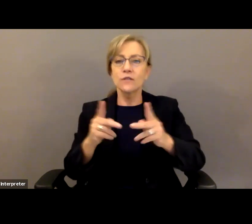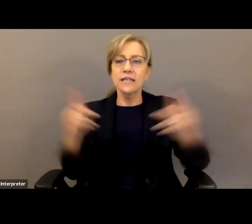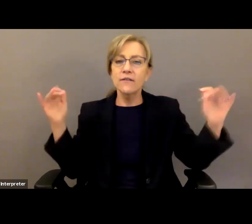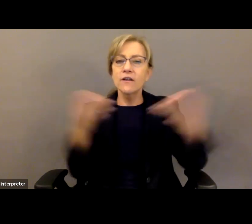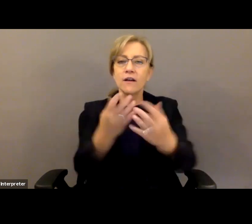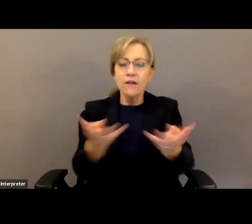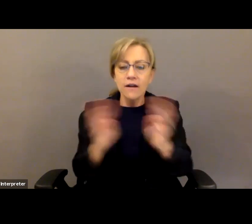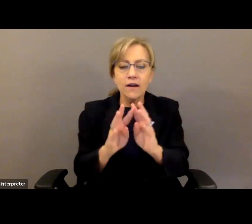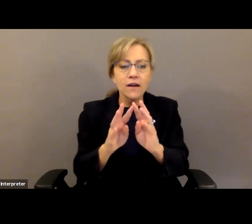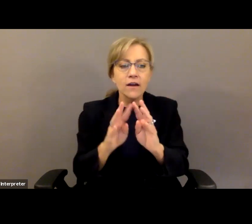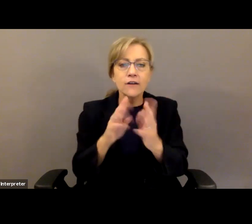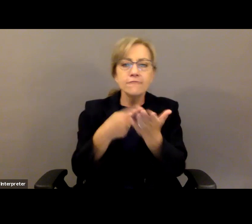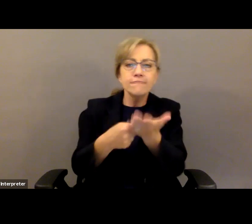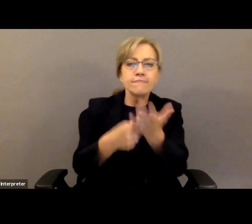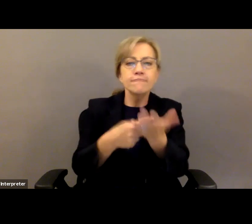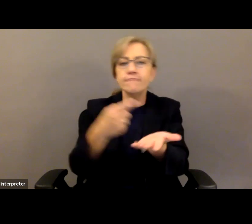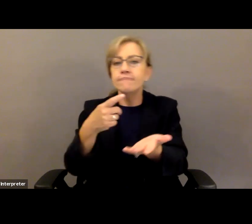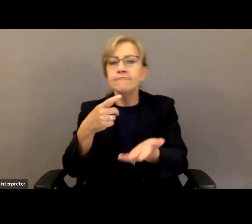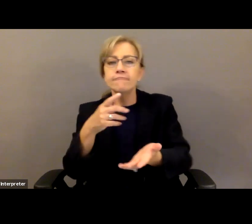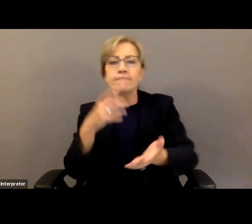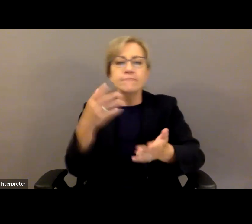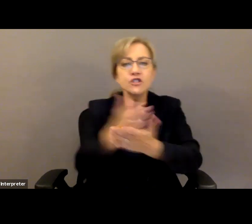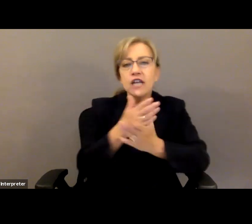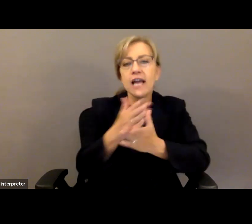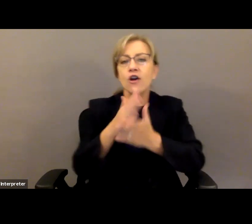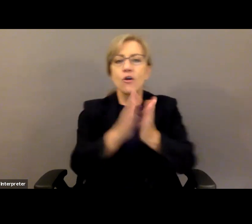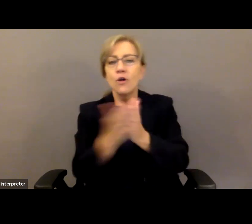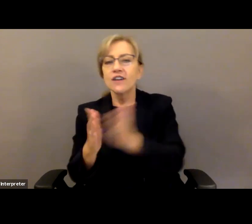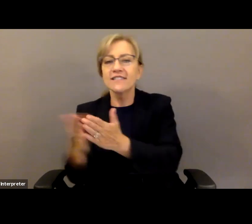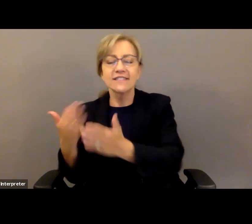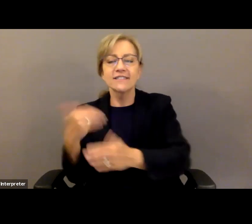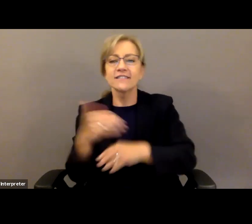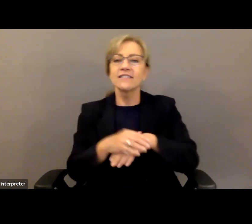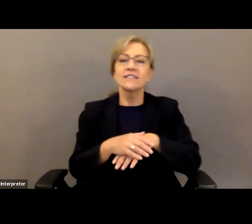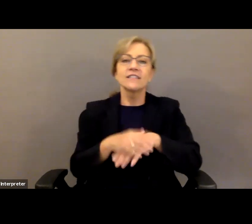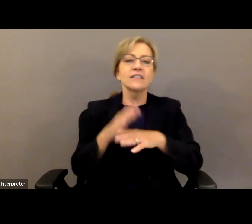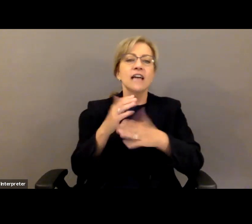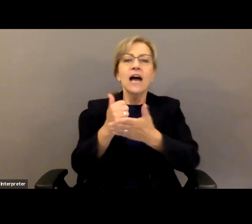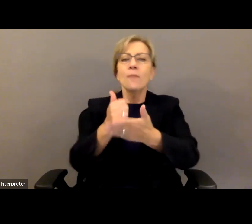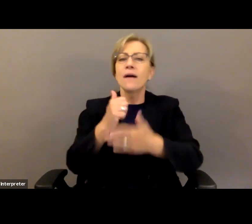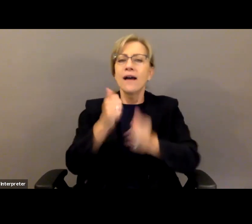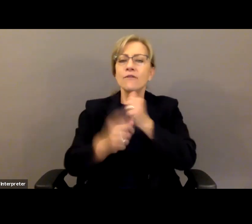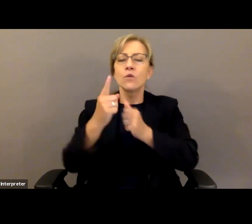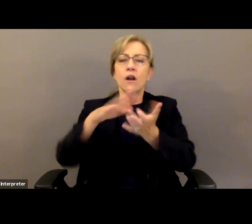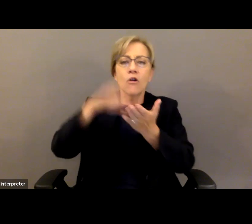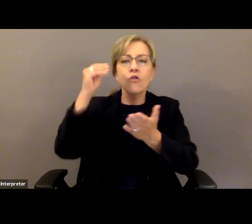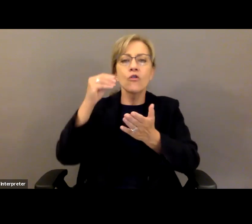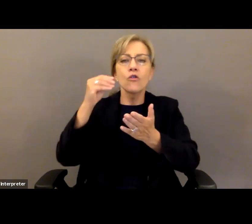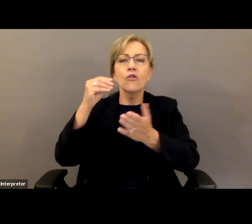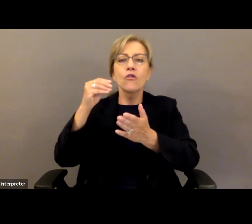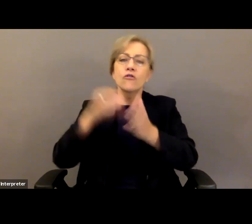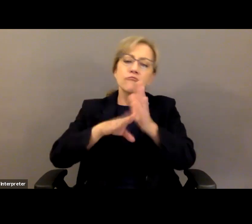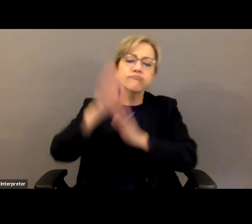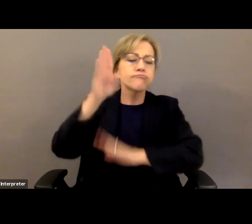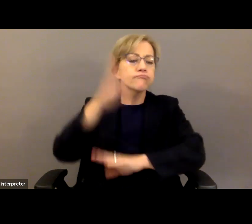because those books are a great way for us to share windows into others' experiences, helping us all to learn and grow and learn